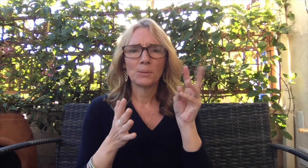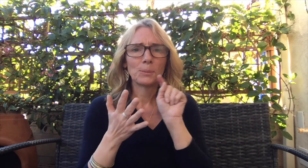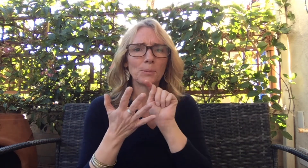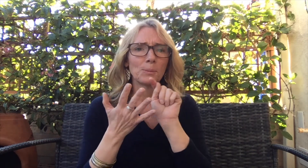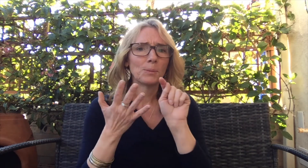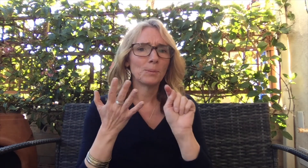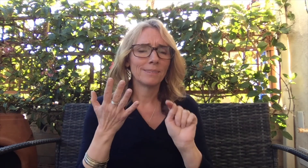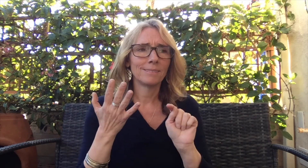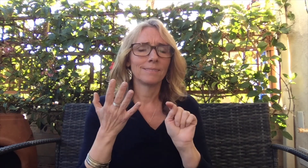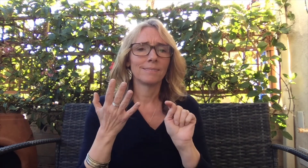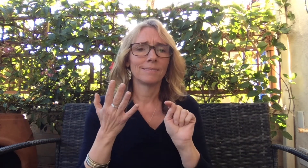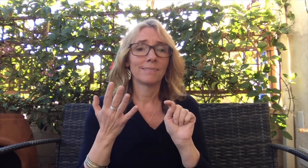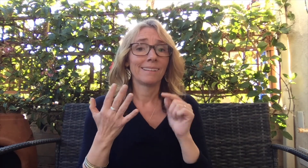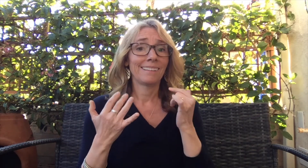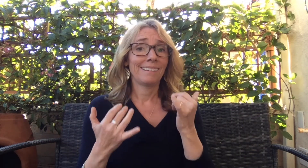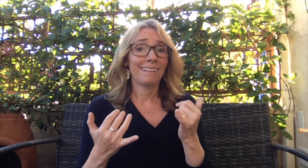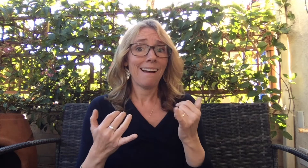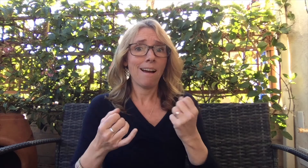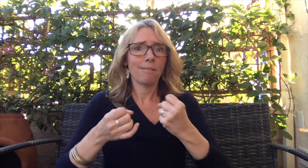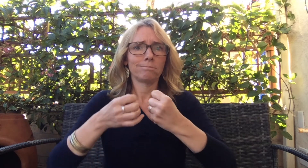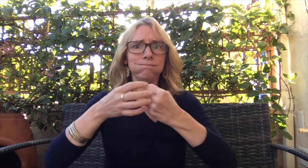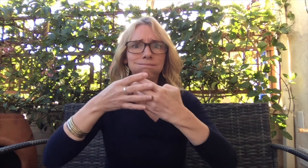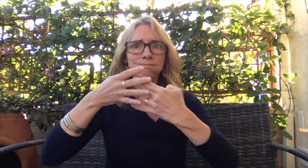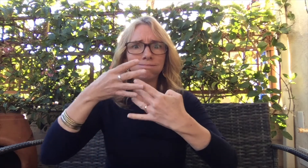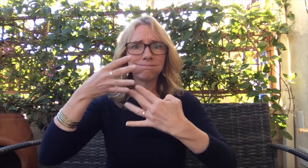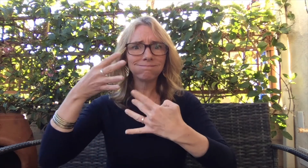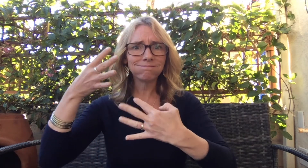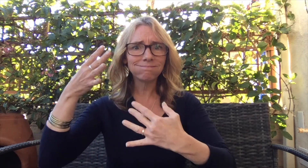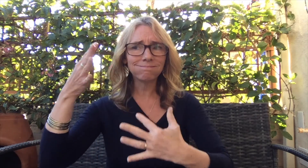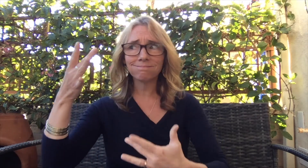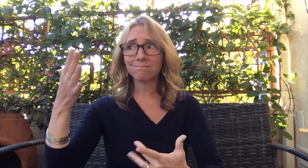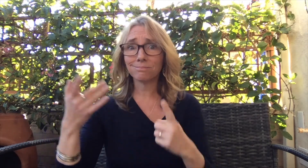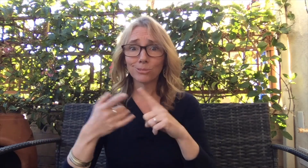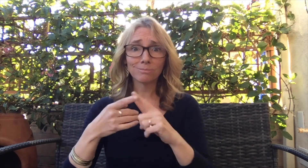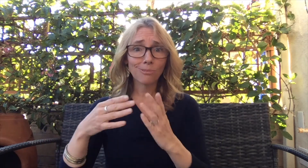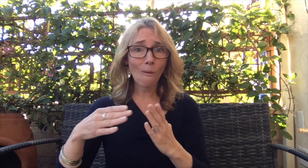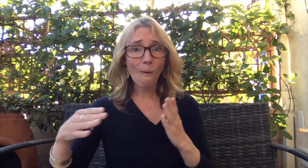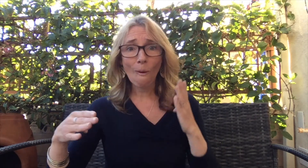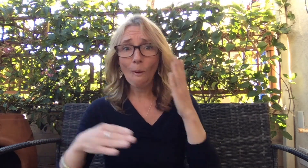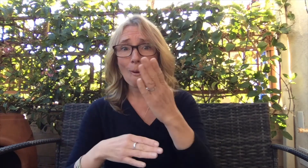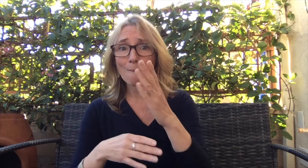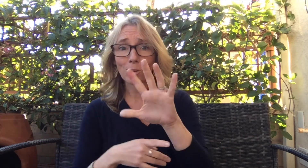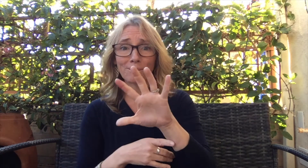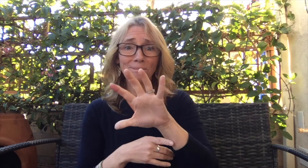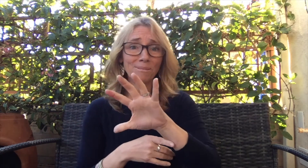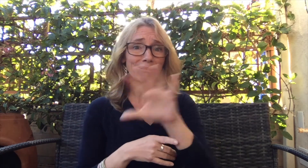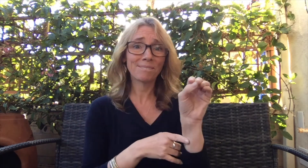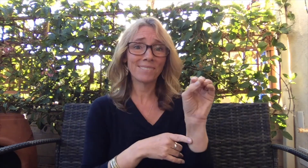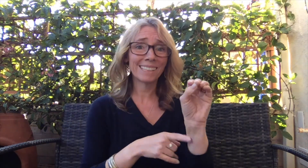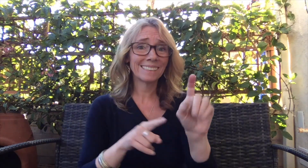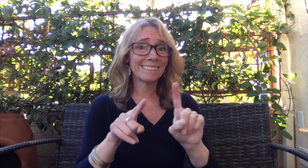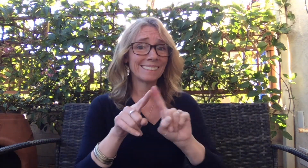in one or two different ways. However, now it has exploded to the point where we're looking